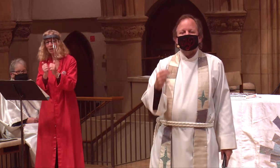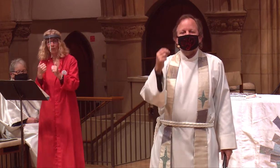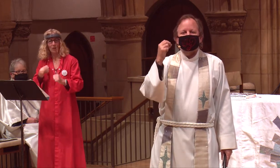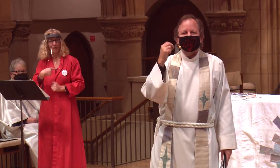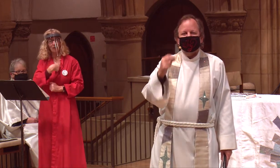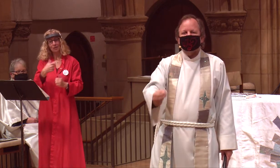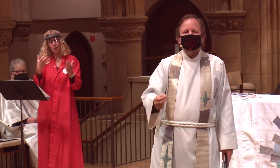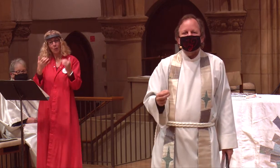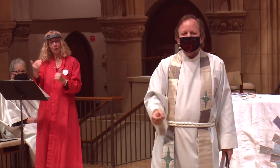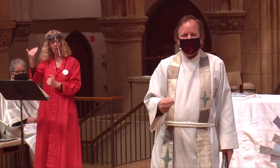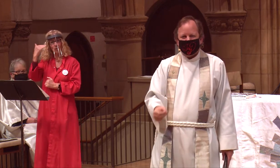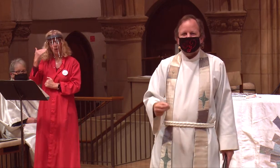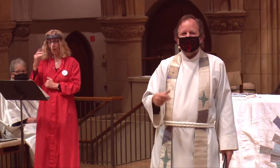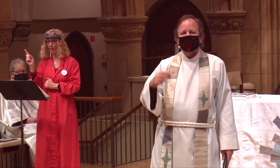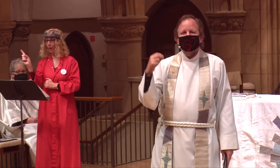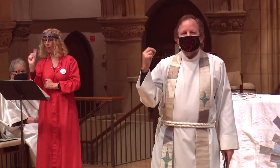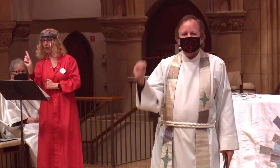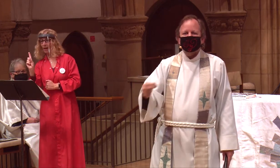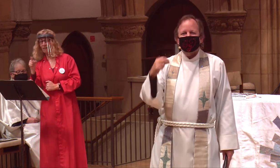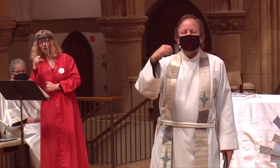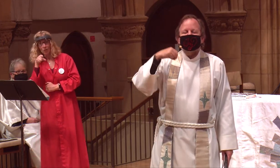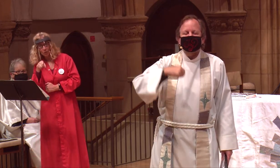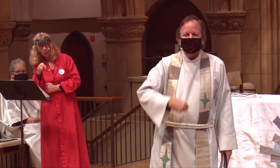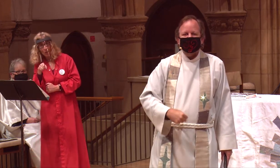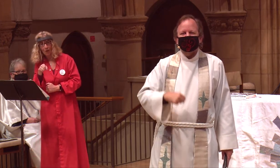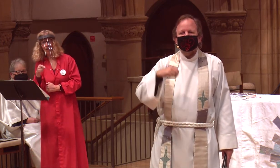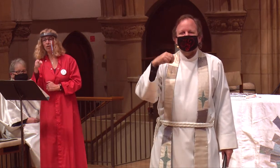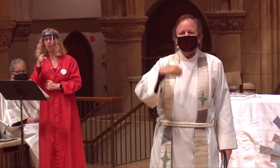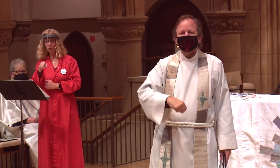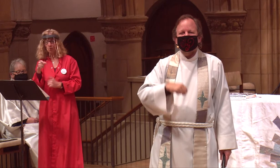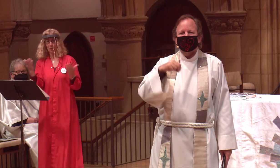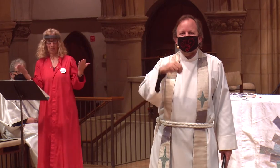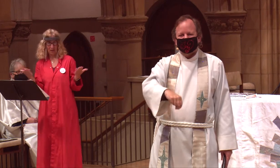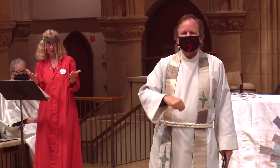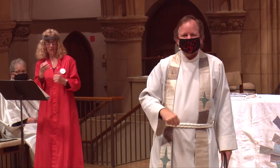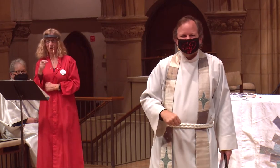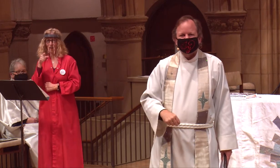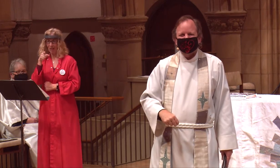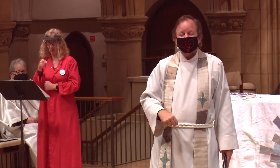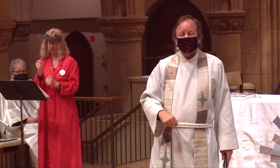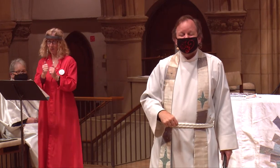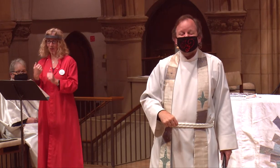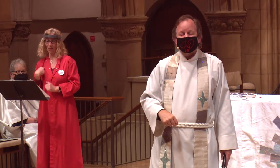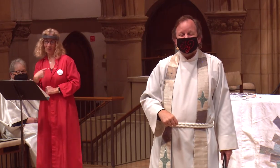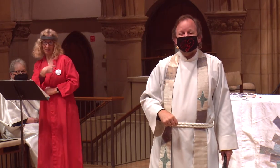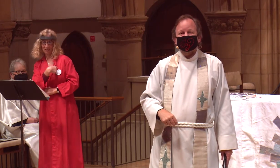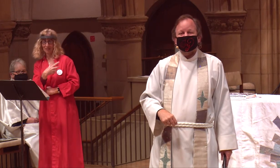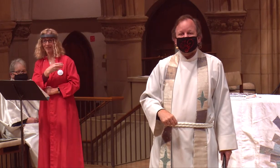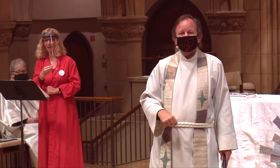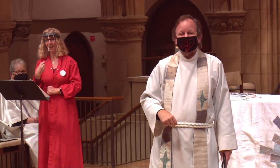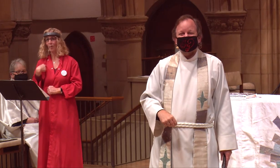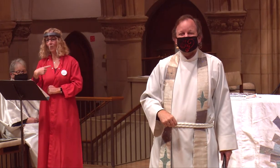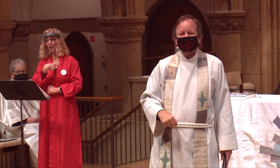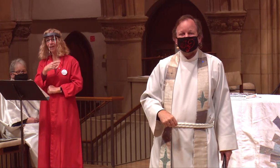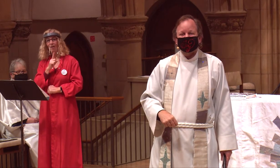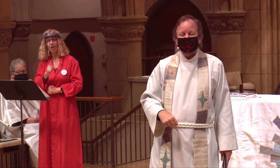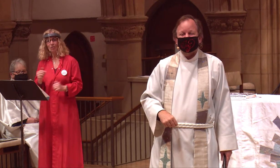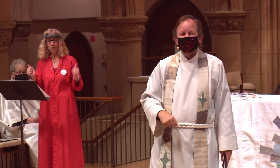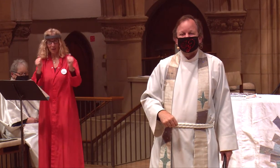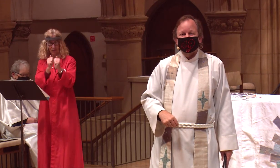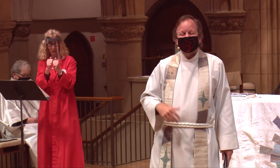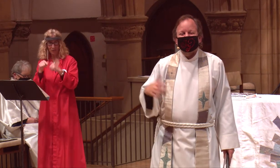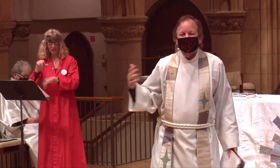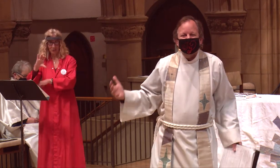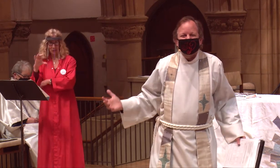you to know that wherever you are here and you are with us, and we are together this Christmas